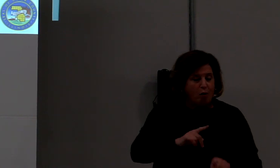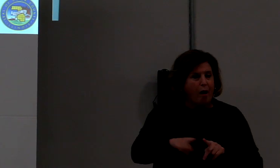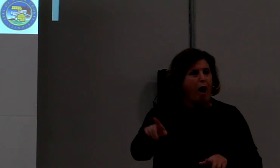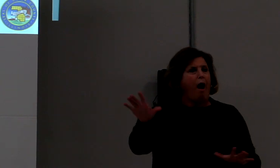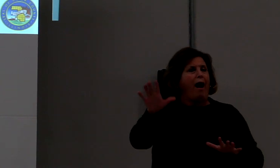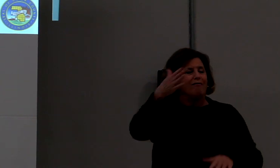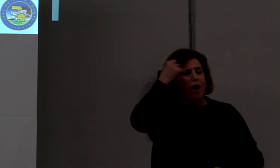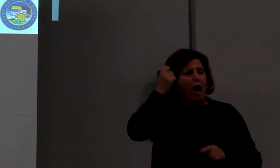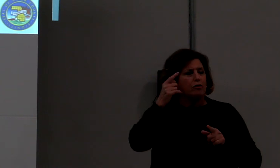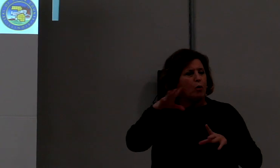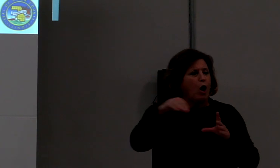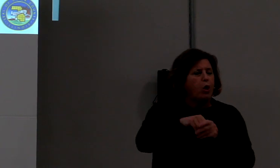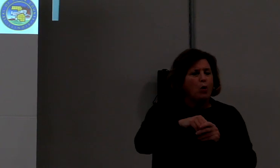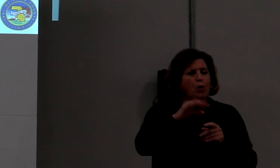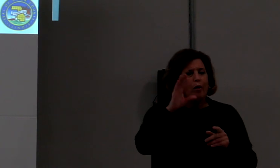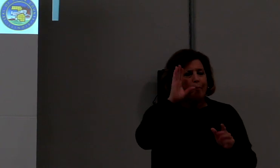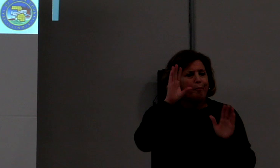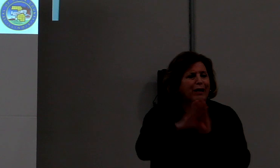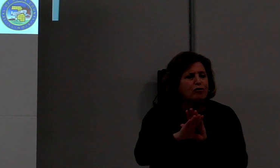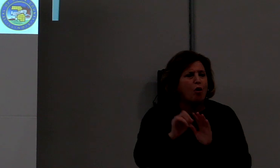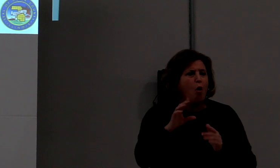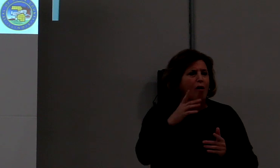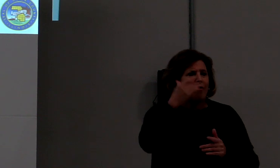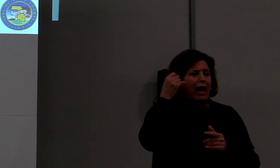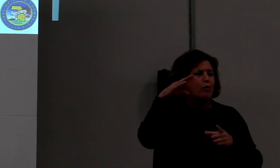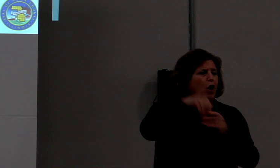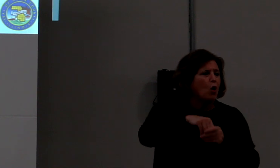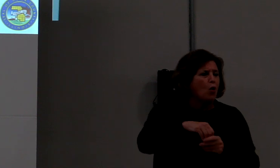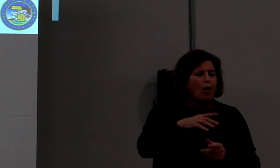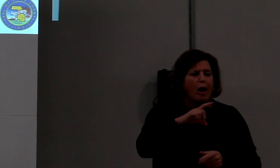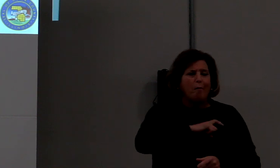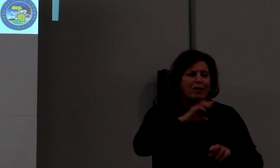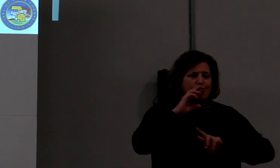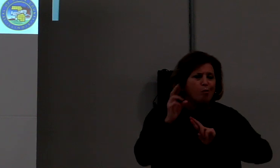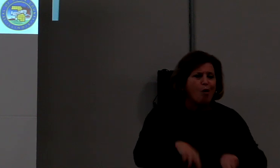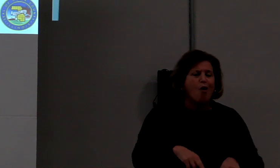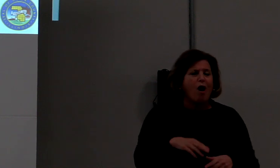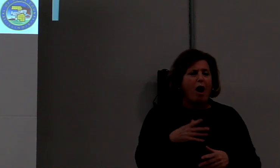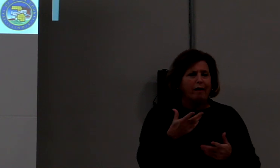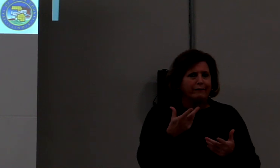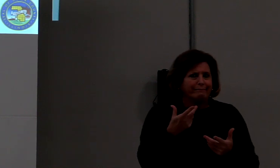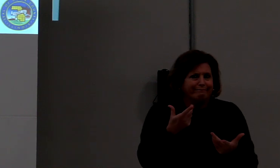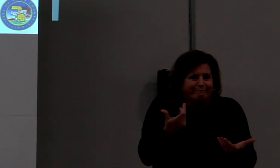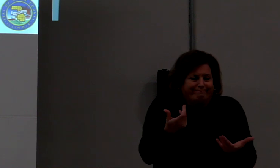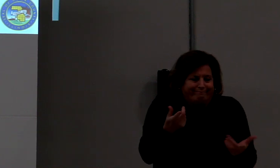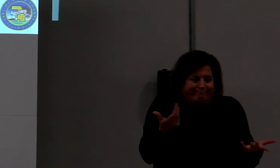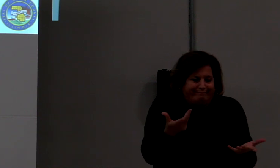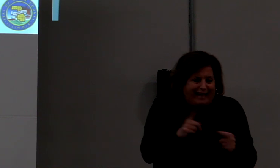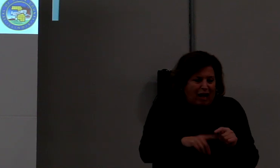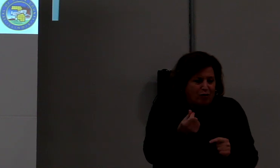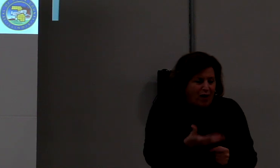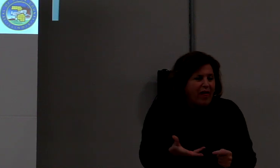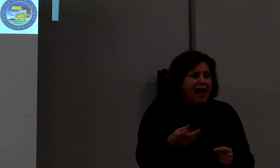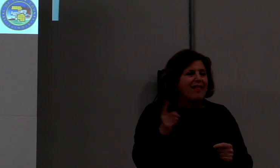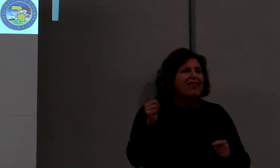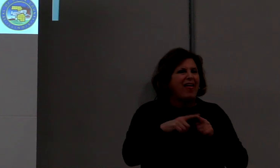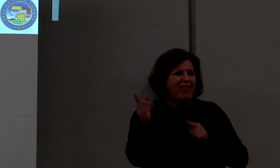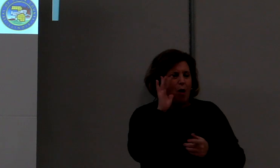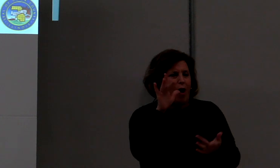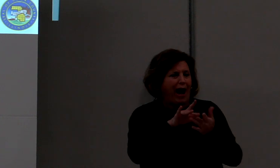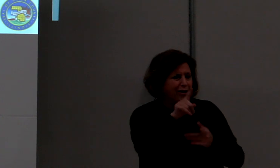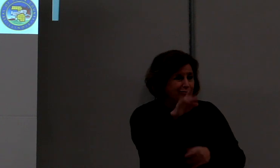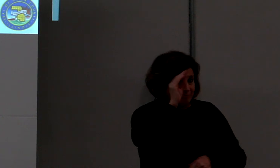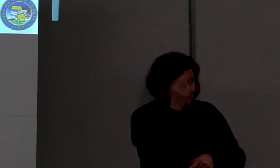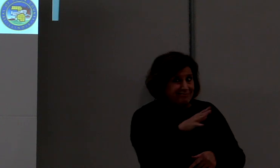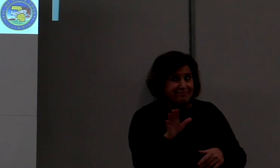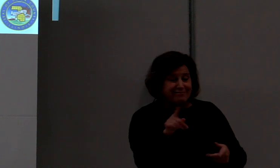us pictures and police report or building permits and things like that. And we can't do anything with that. Likely we'll be in contact with you, let you